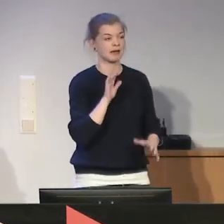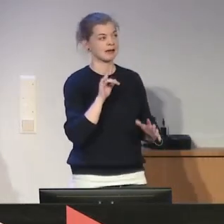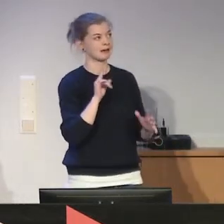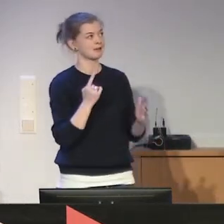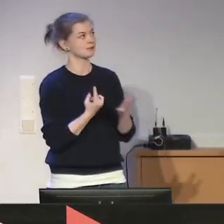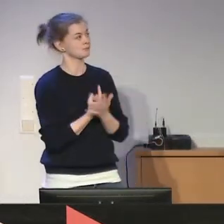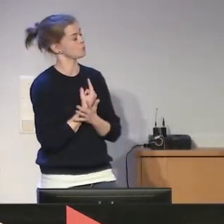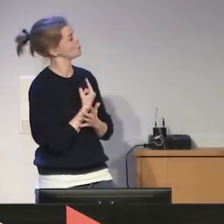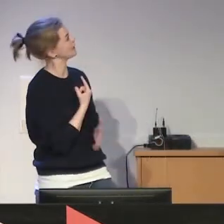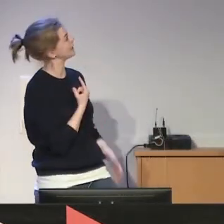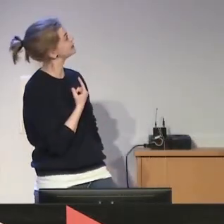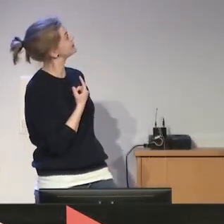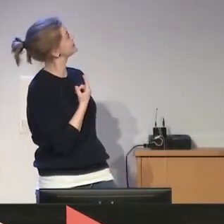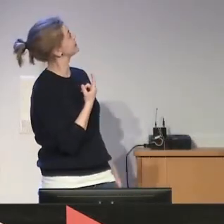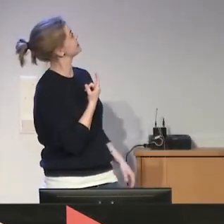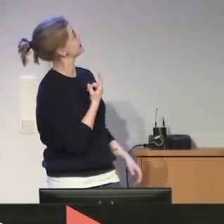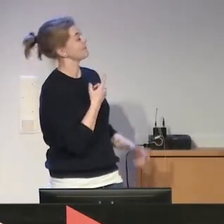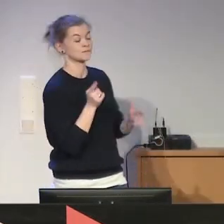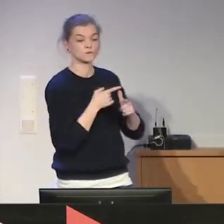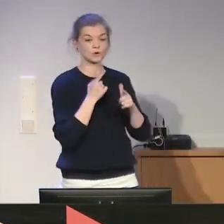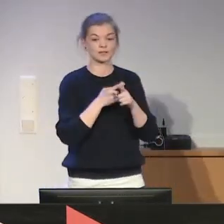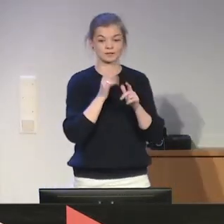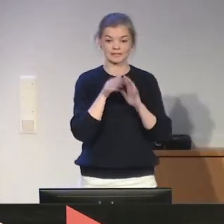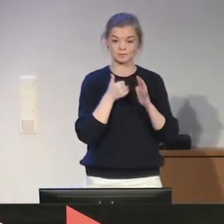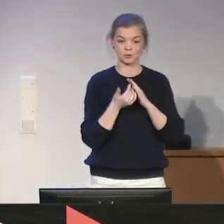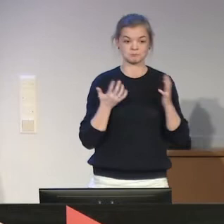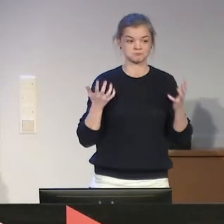So if I'm going back to the